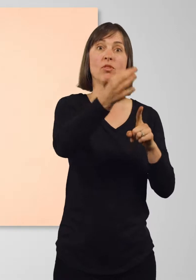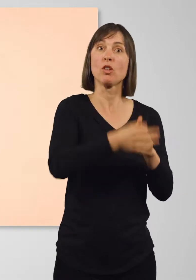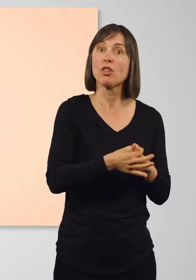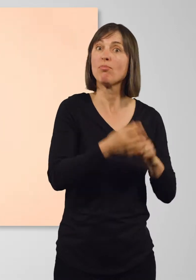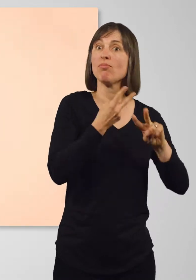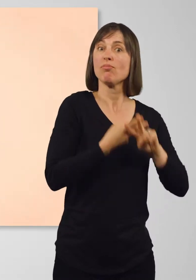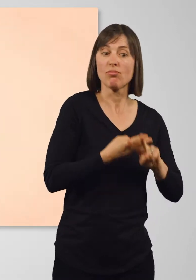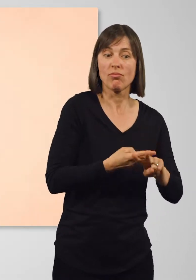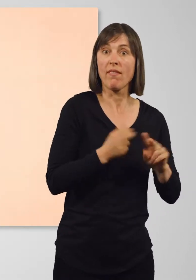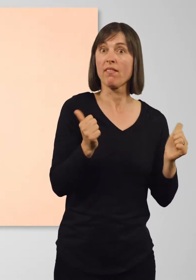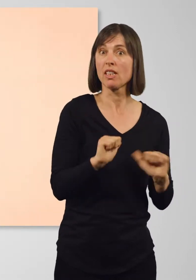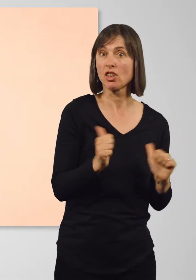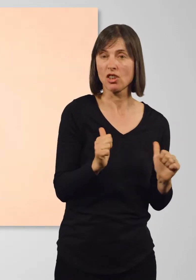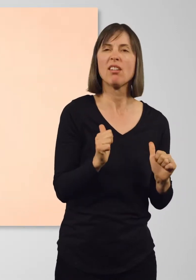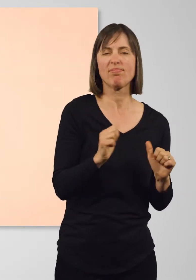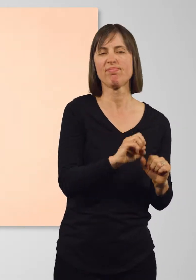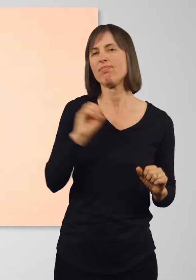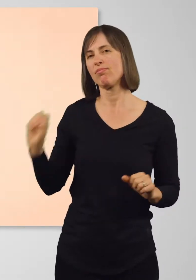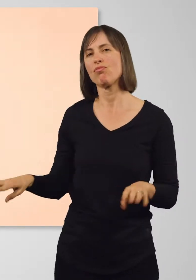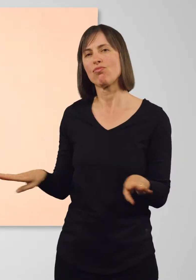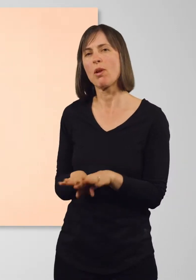Each condom can only be used once.